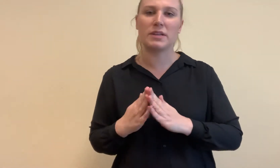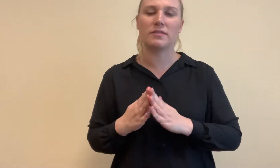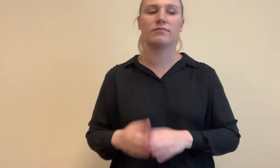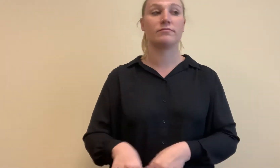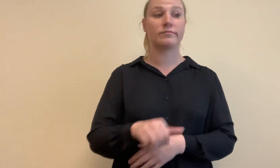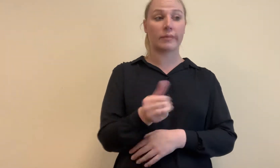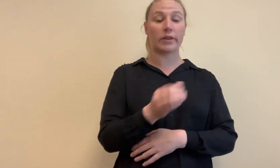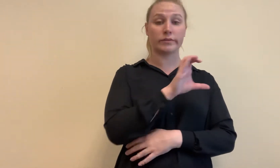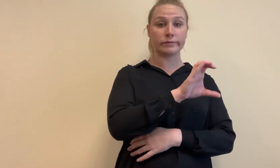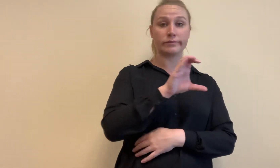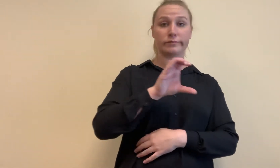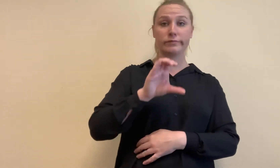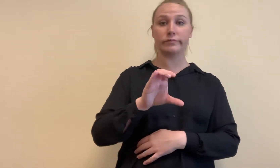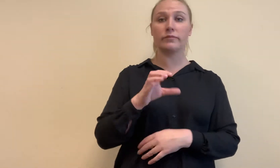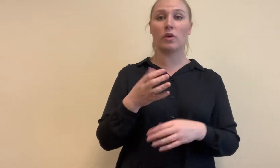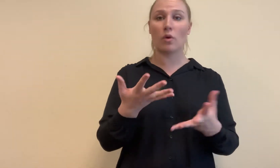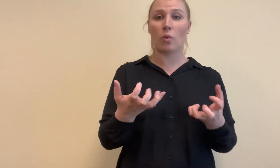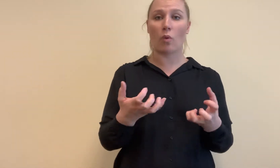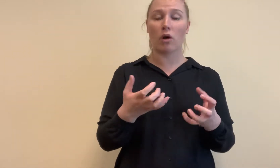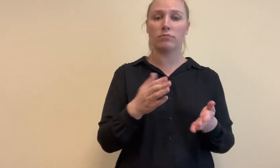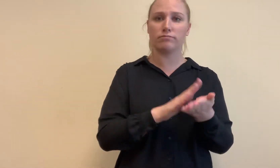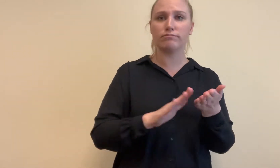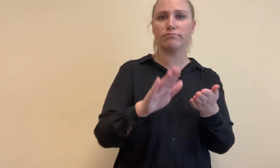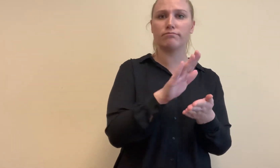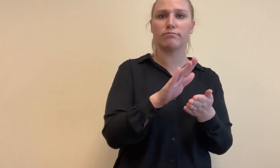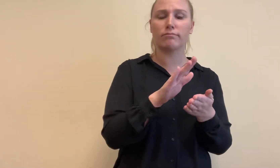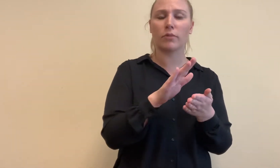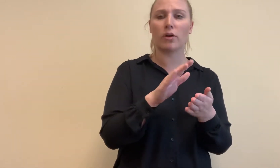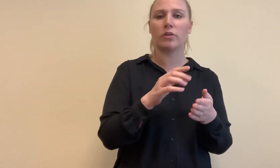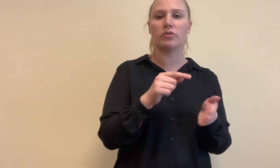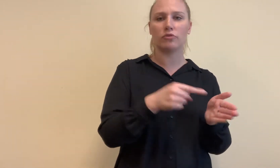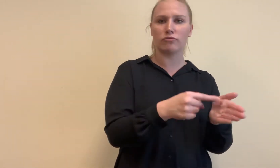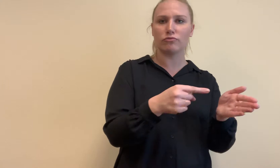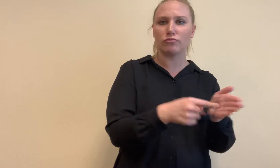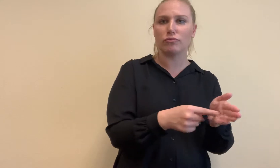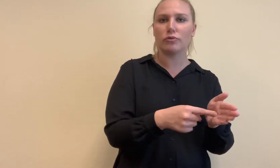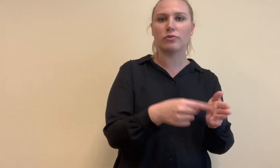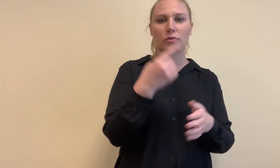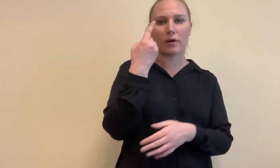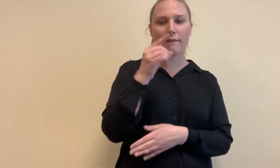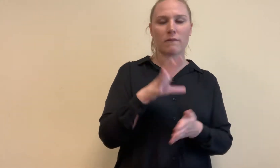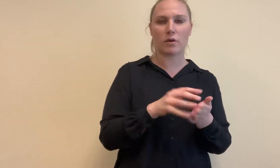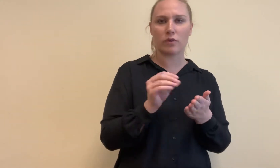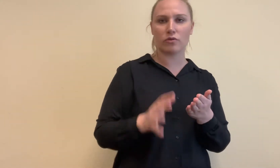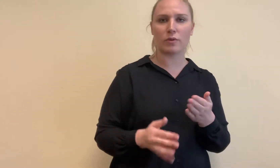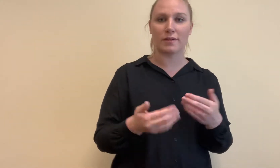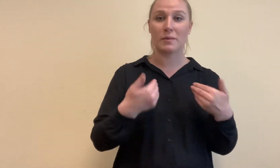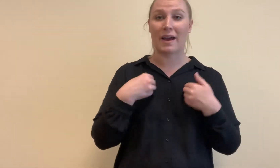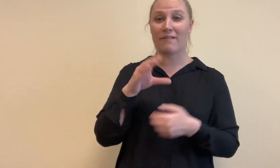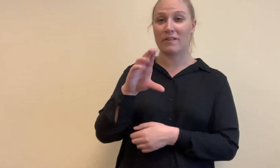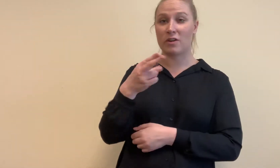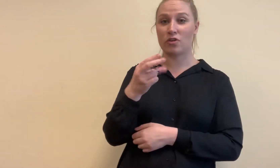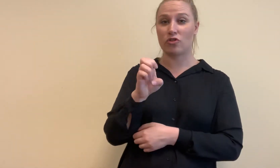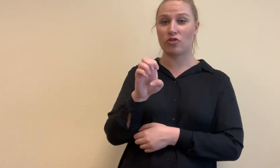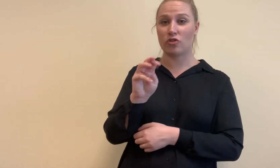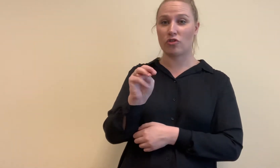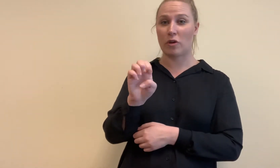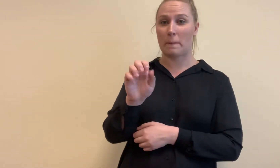the affordability, and we have something called the Chemeketa Press, where we have our faculty and